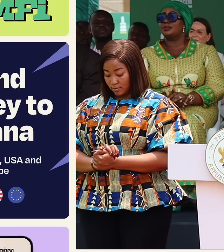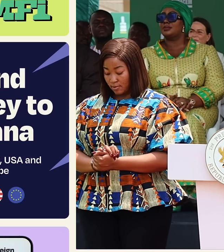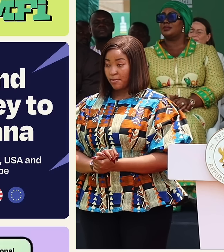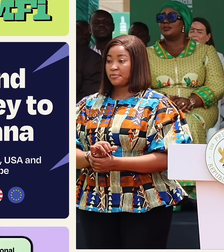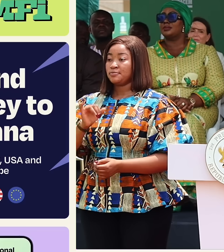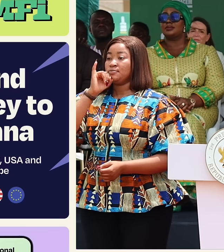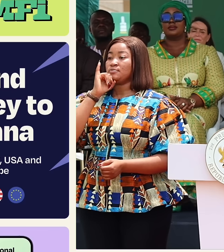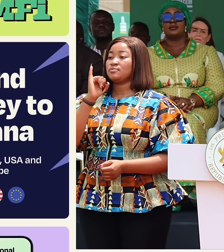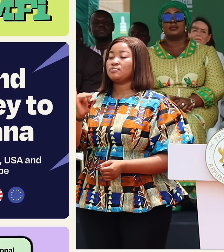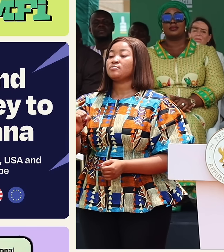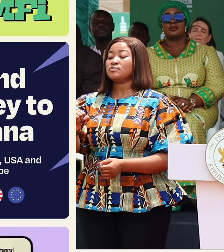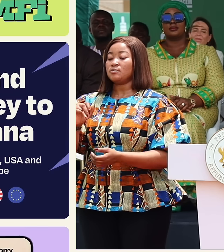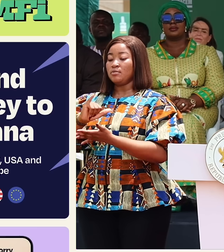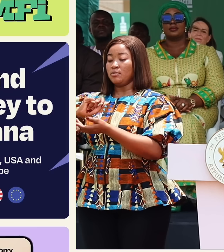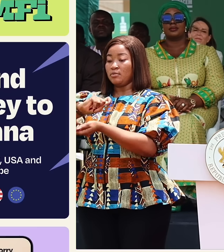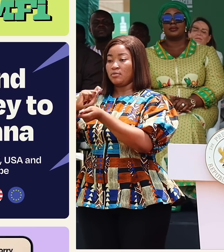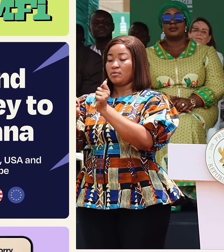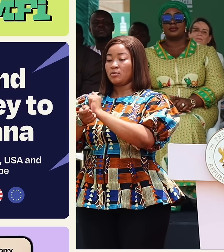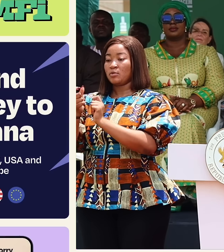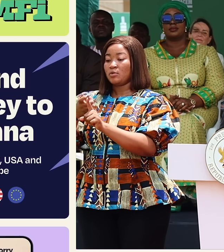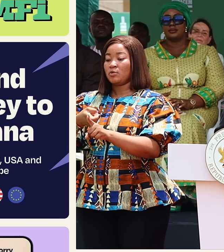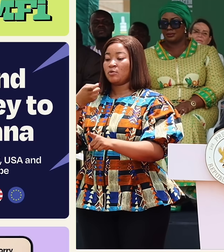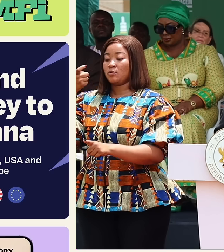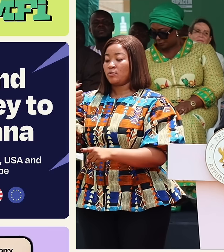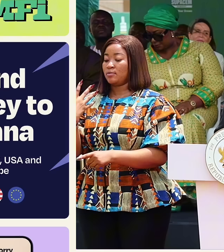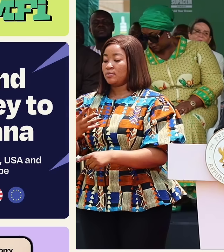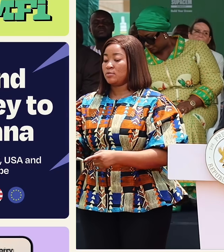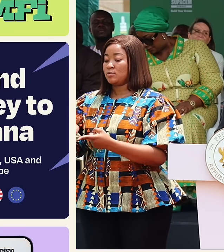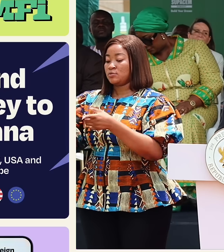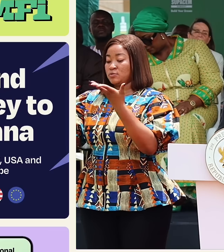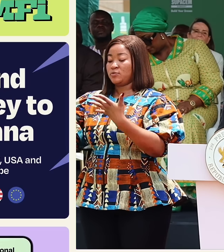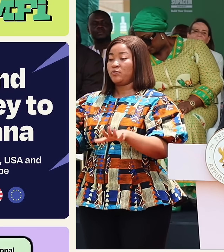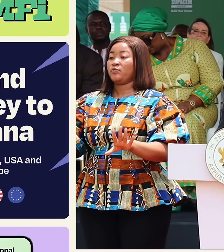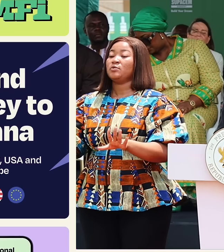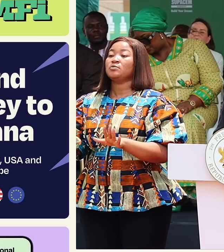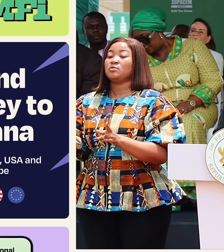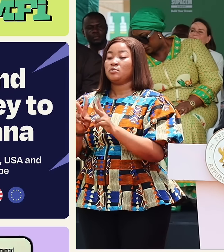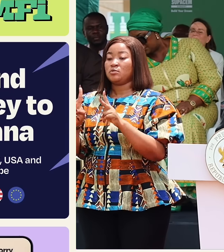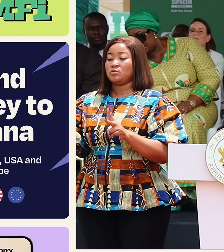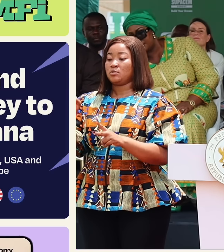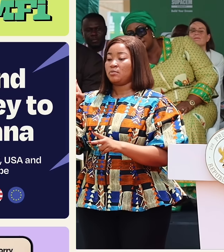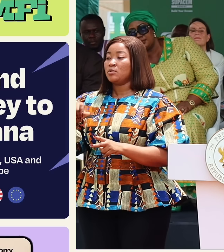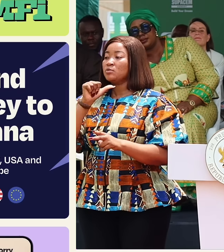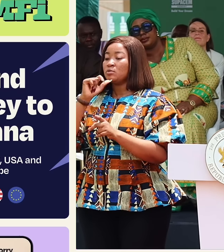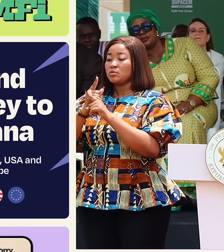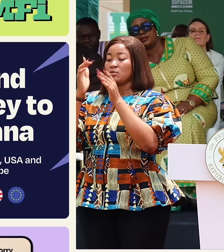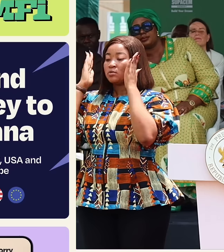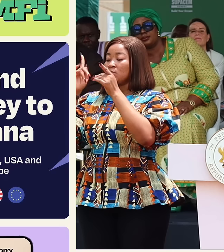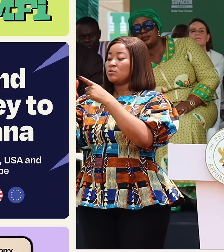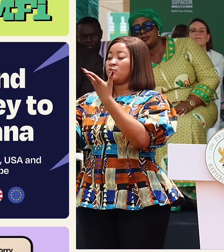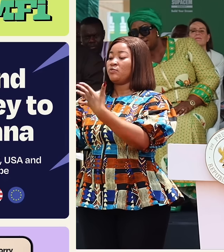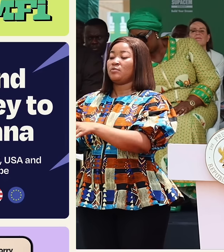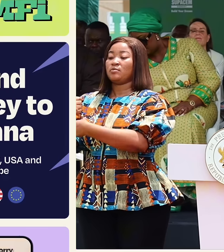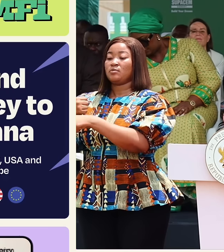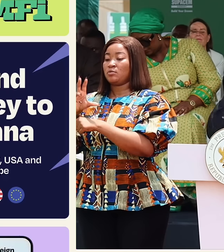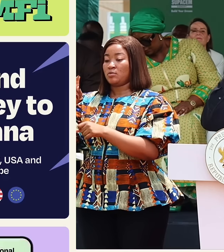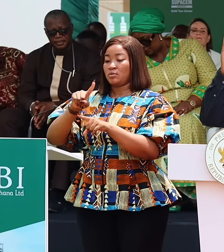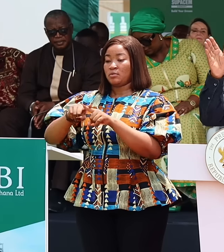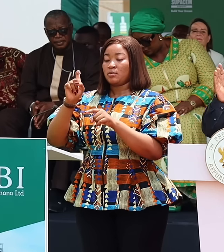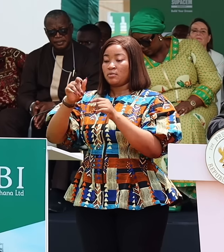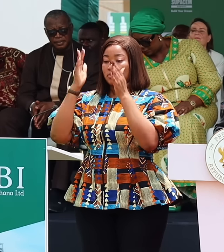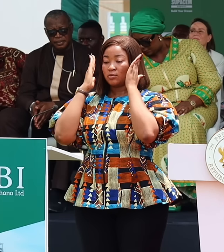It is a value chain from raw material to finished products. So we must not focus only on the finished product, we must